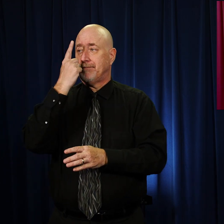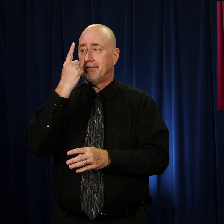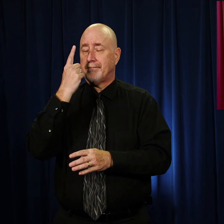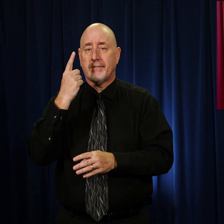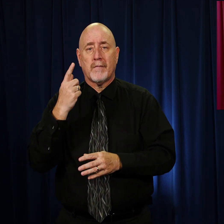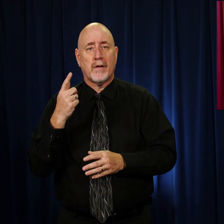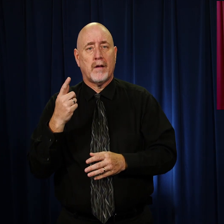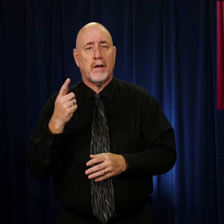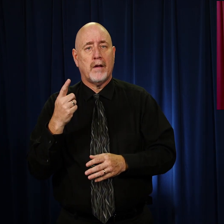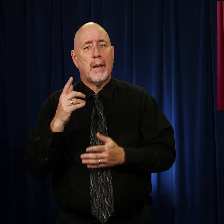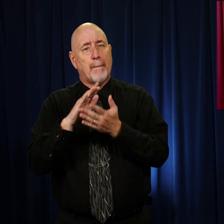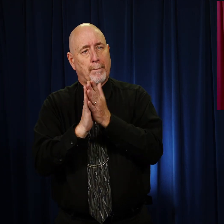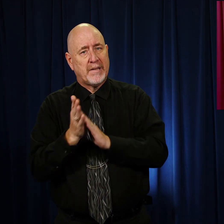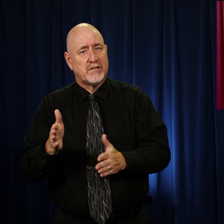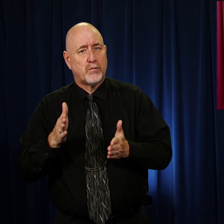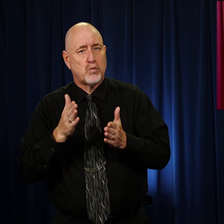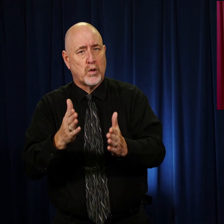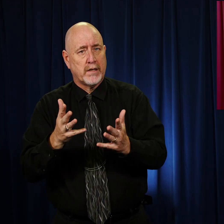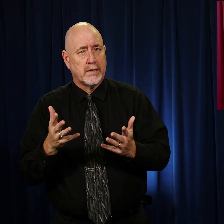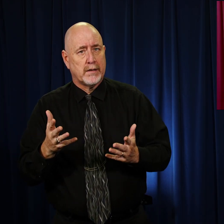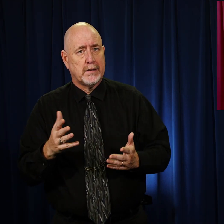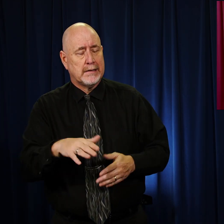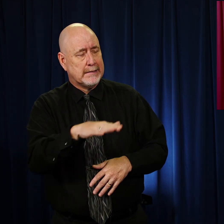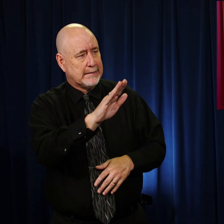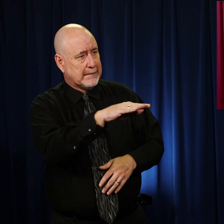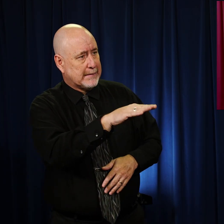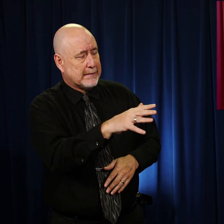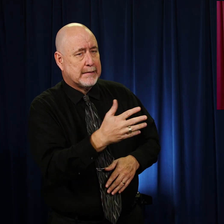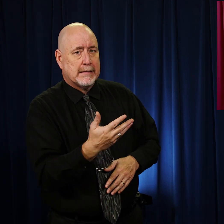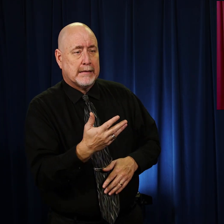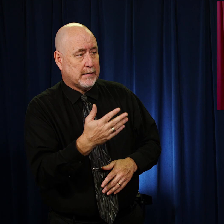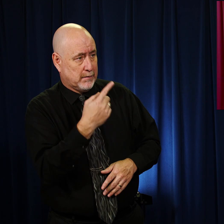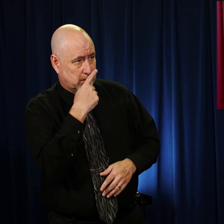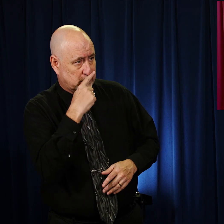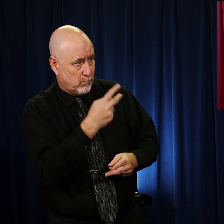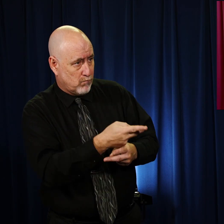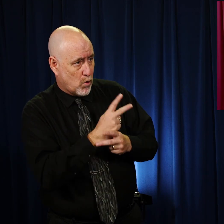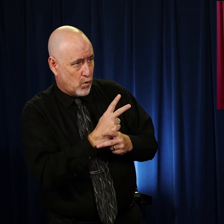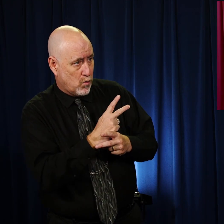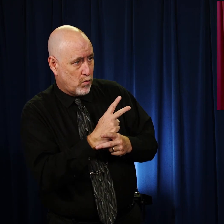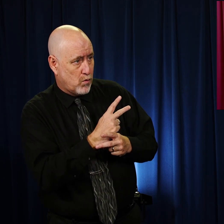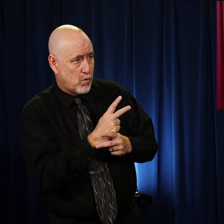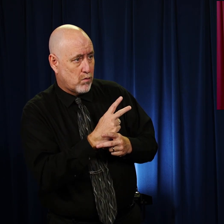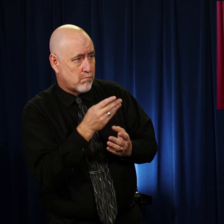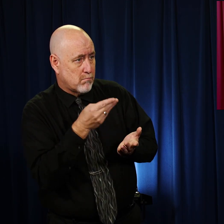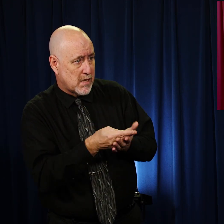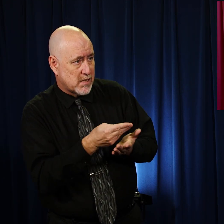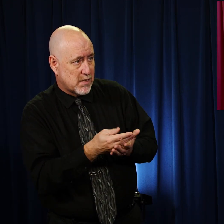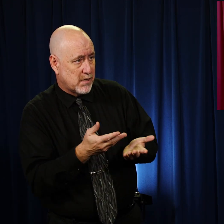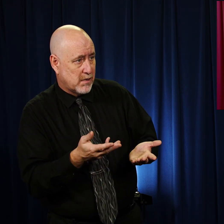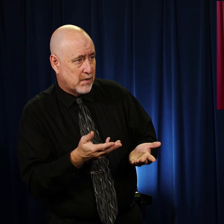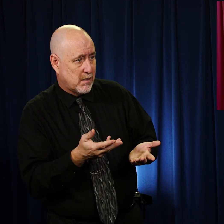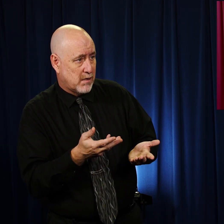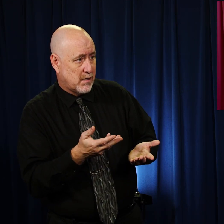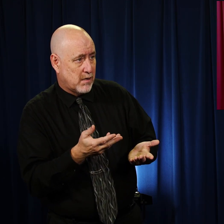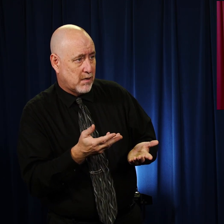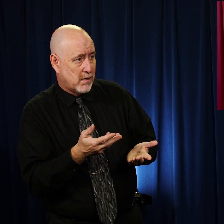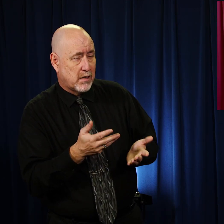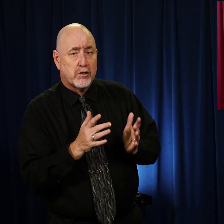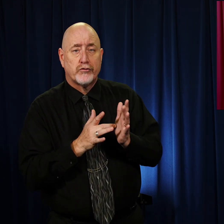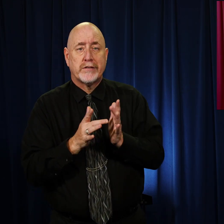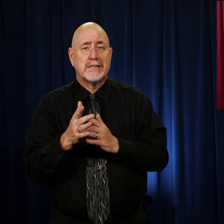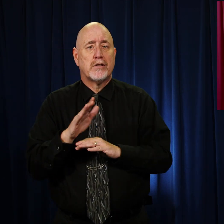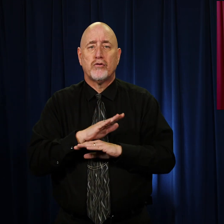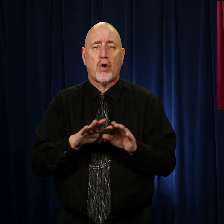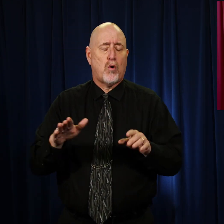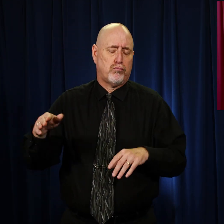you in a peaceful situation saying, can I borrow some money from you? And Jesus